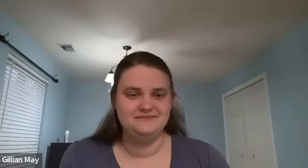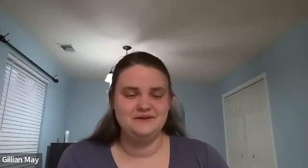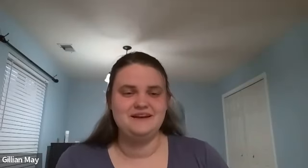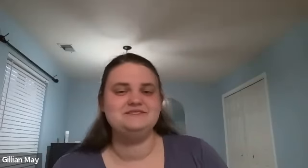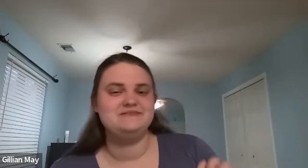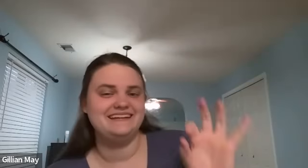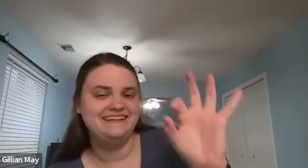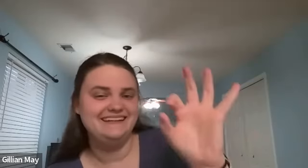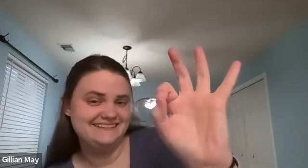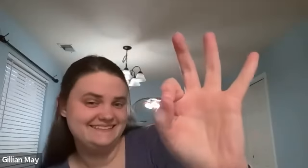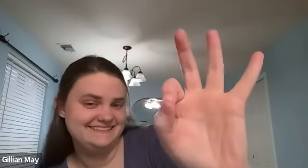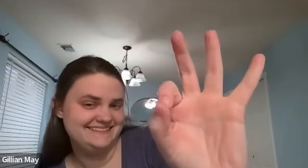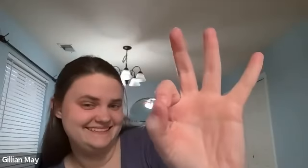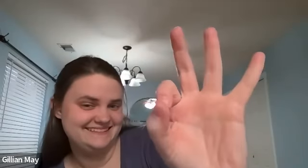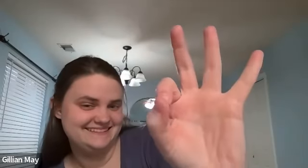All right, I'll do it again.